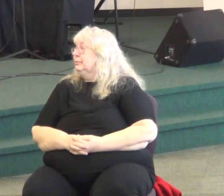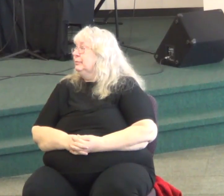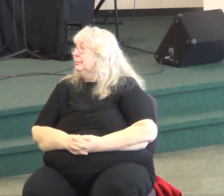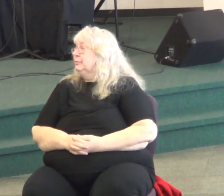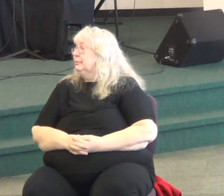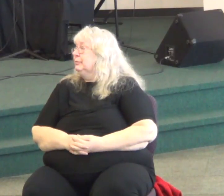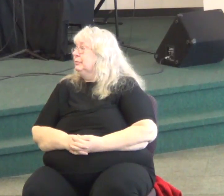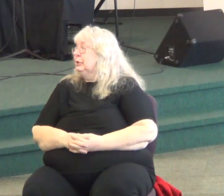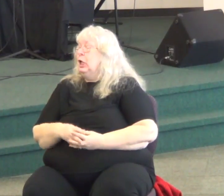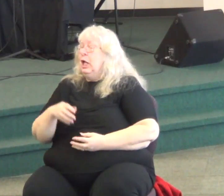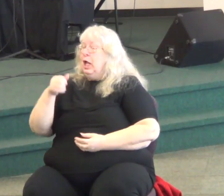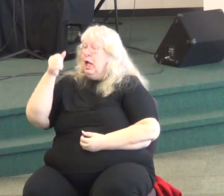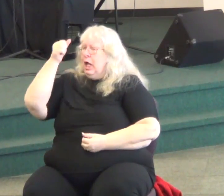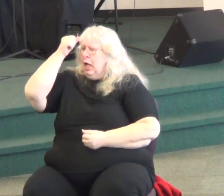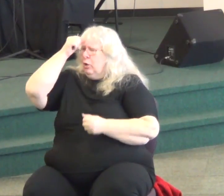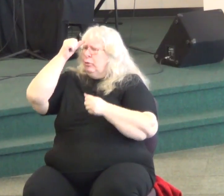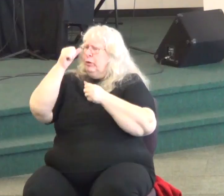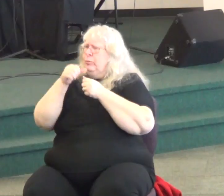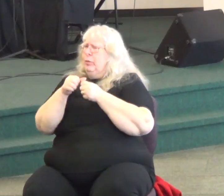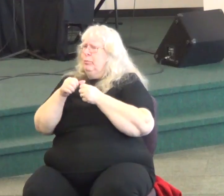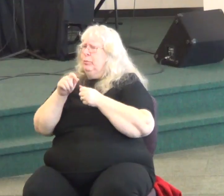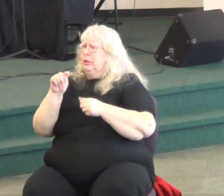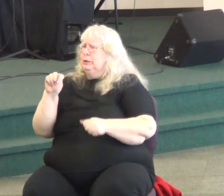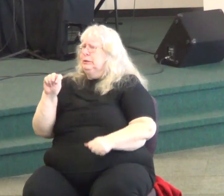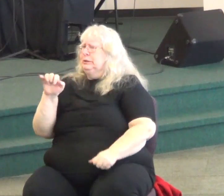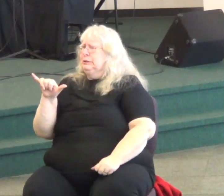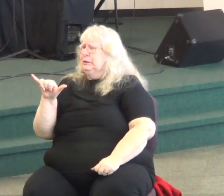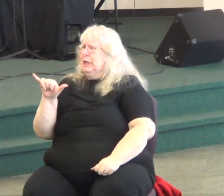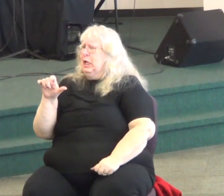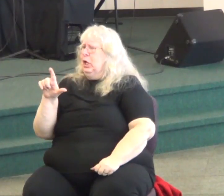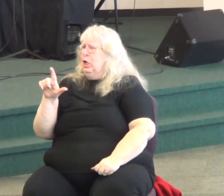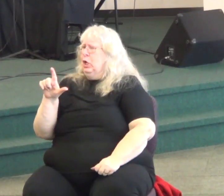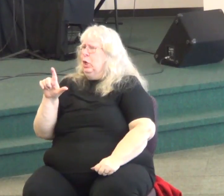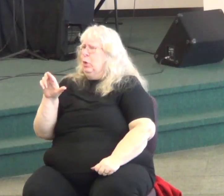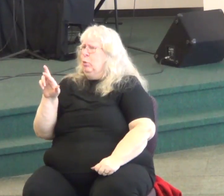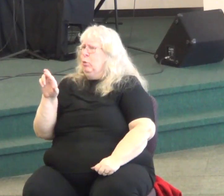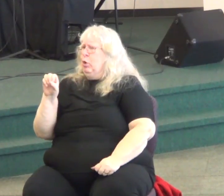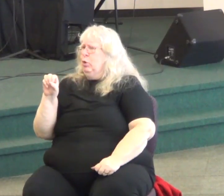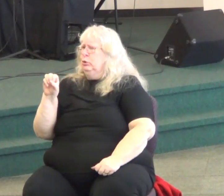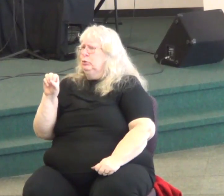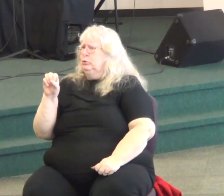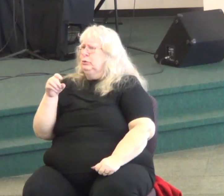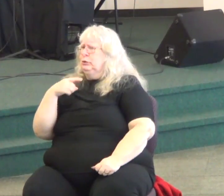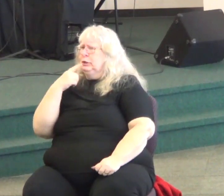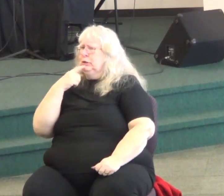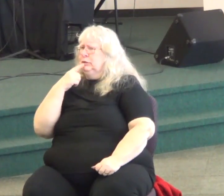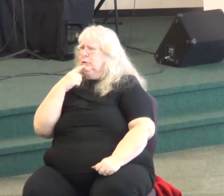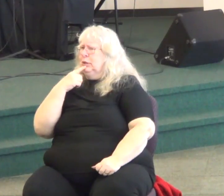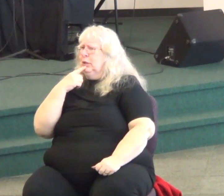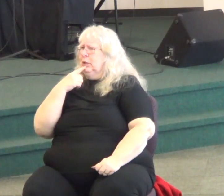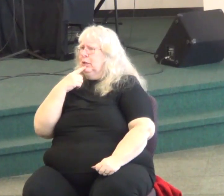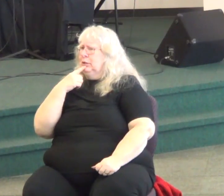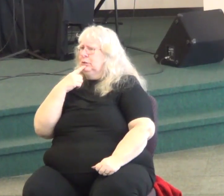I remember Tyrone standing up here one Sunday preaching. He mentioned he was black, and I yelled out, I didn't know you were black.